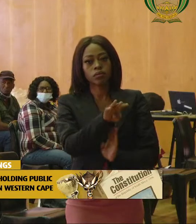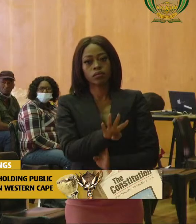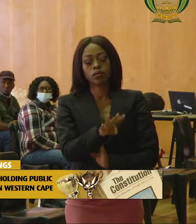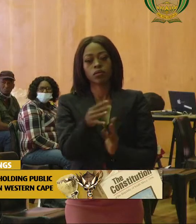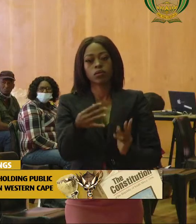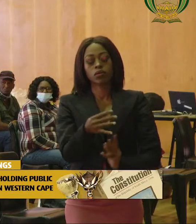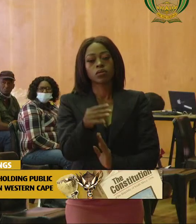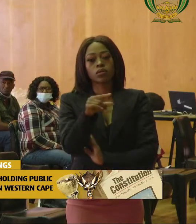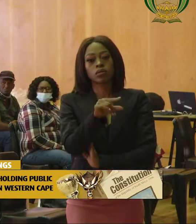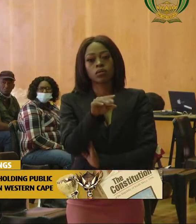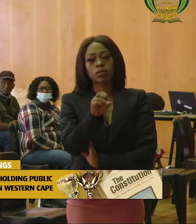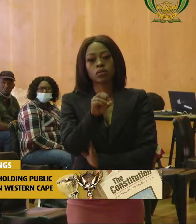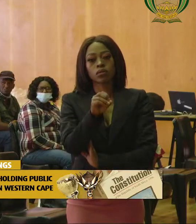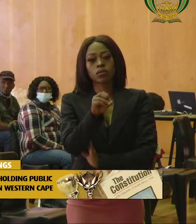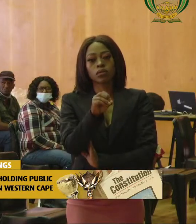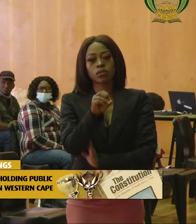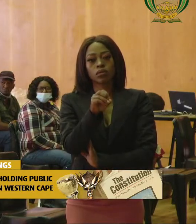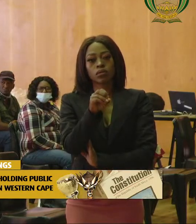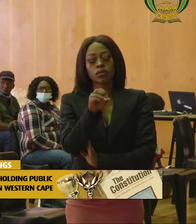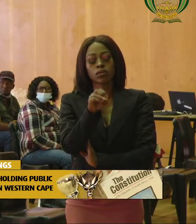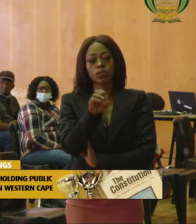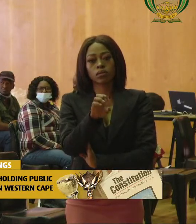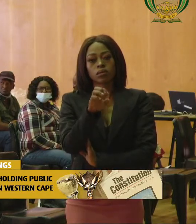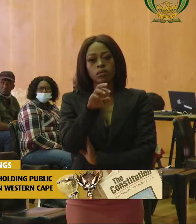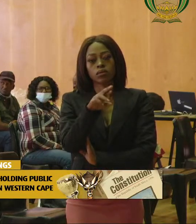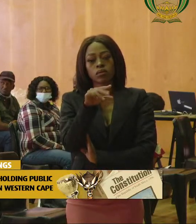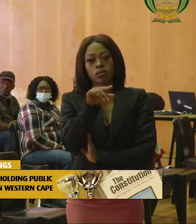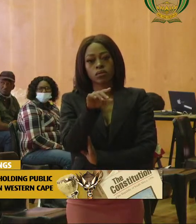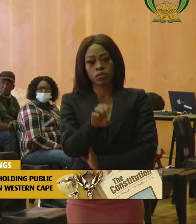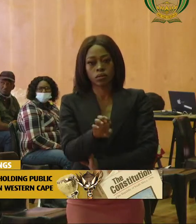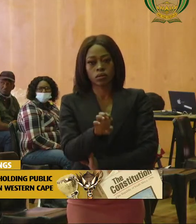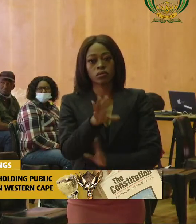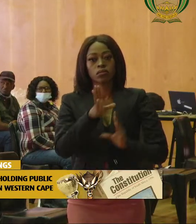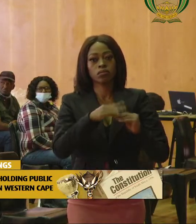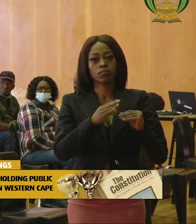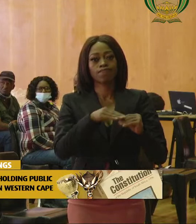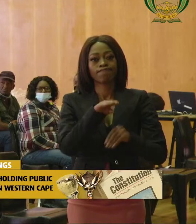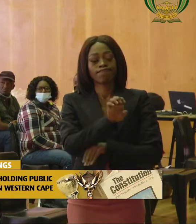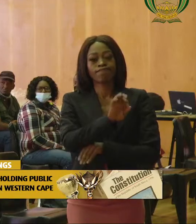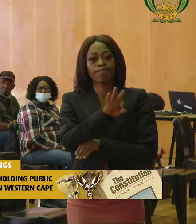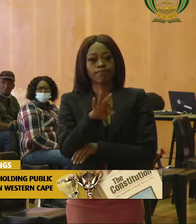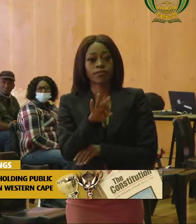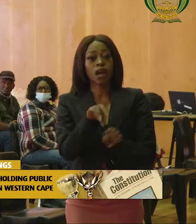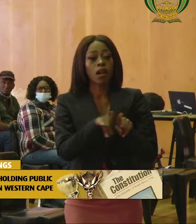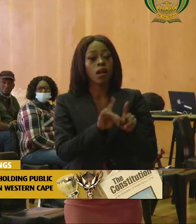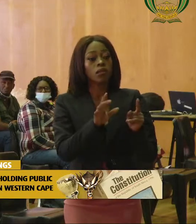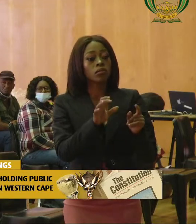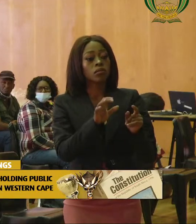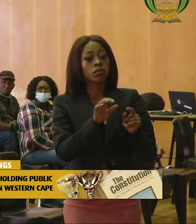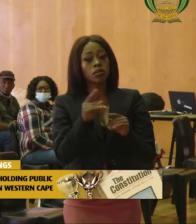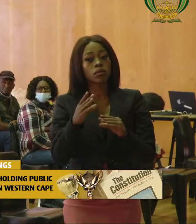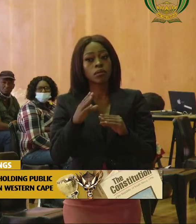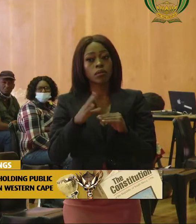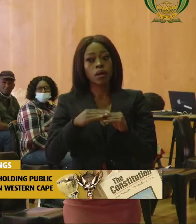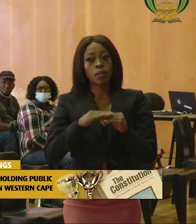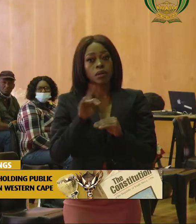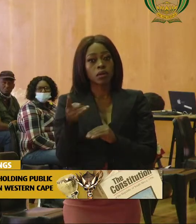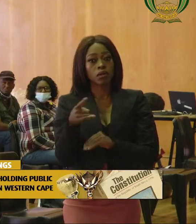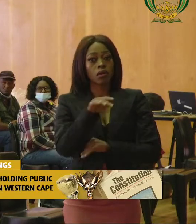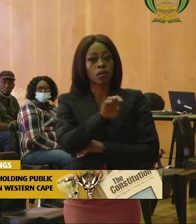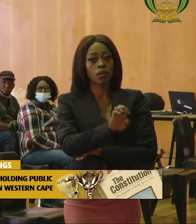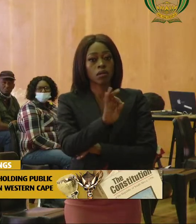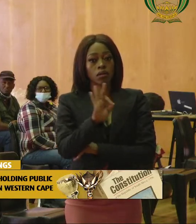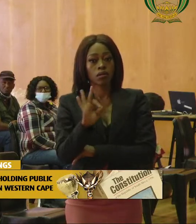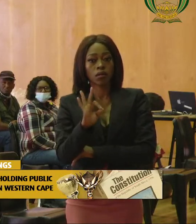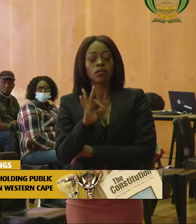I'm a member of the EFF, and like the former speakers of the EFF has stated here that